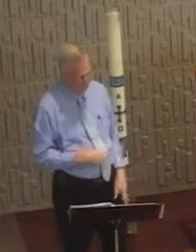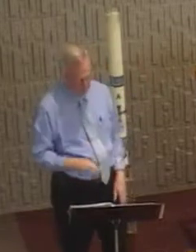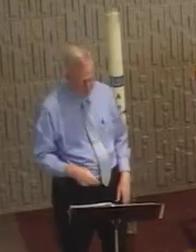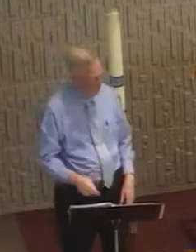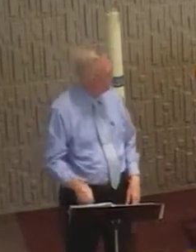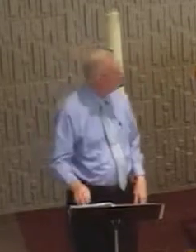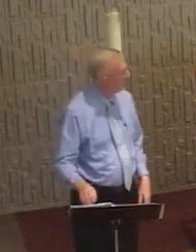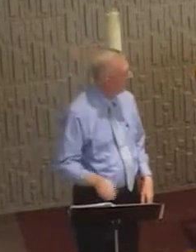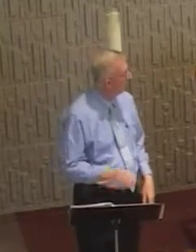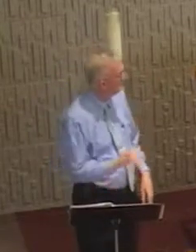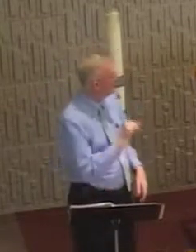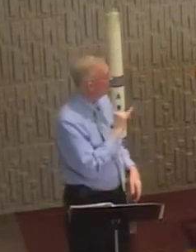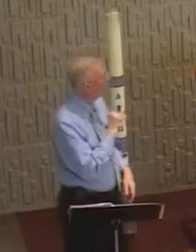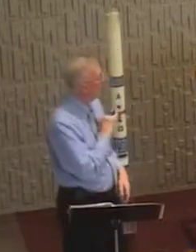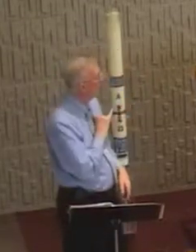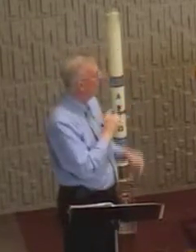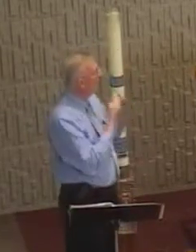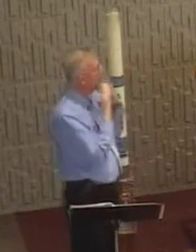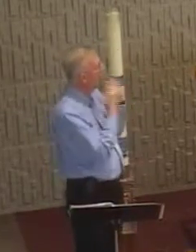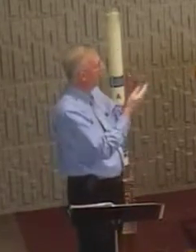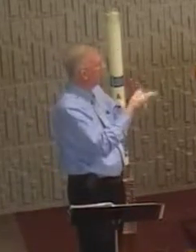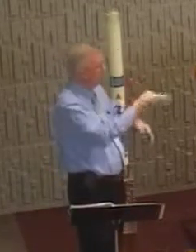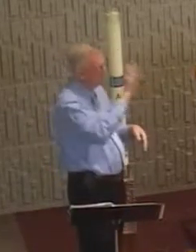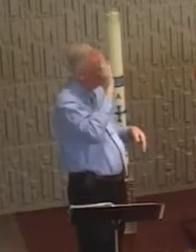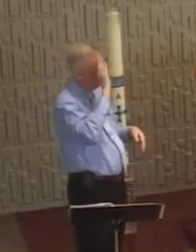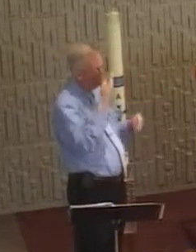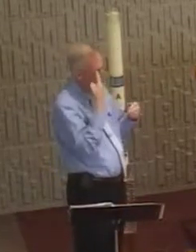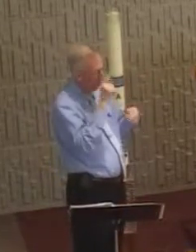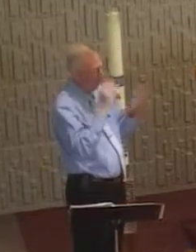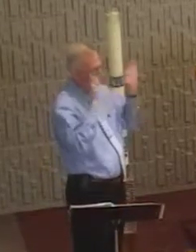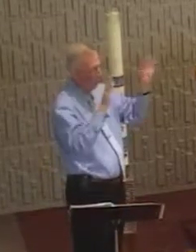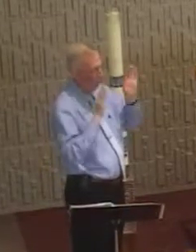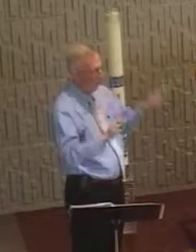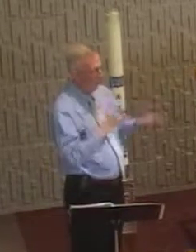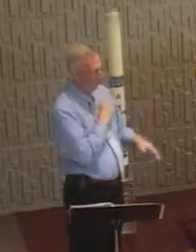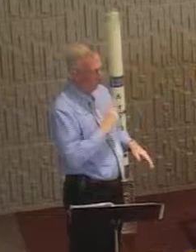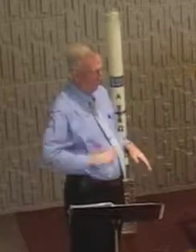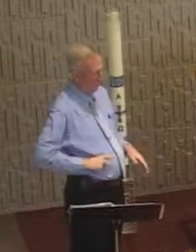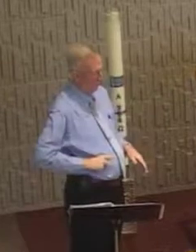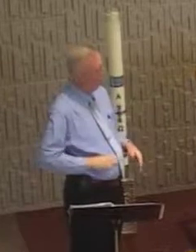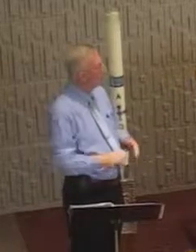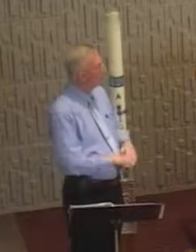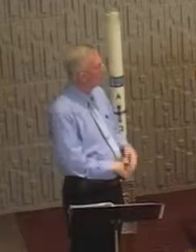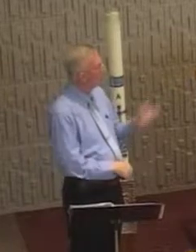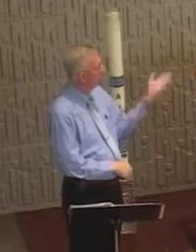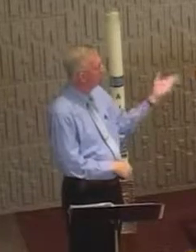I thank God every day for the super stud deacon that he is.